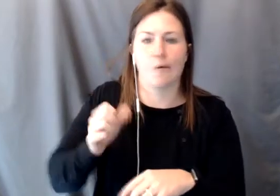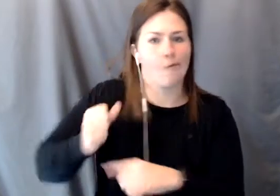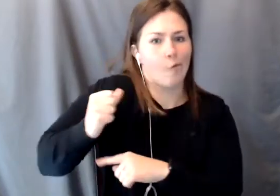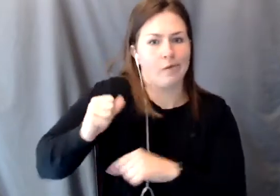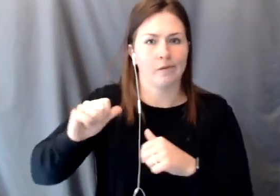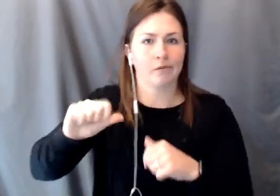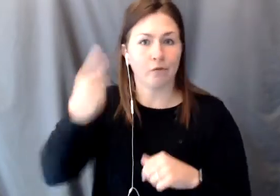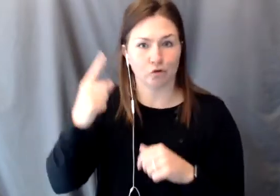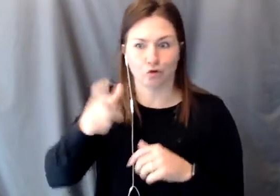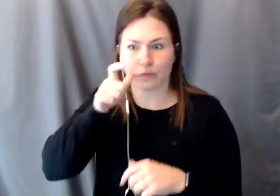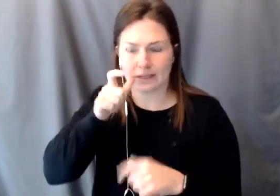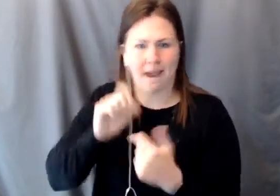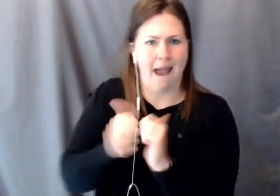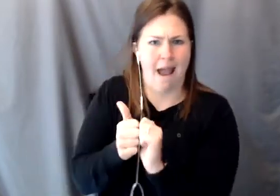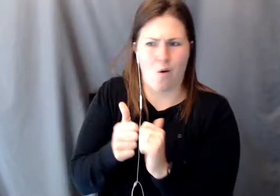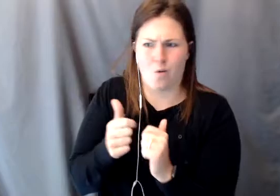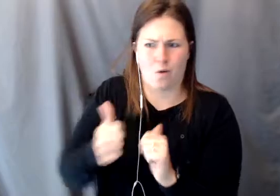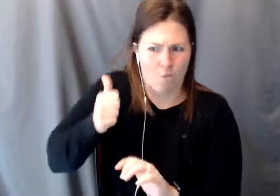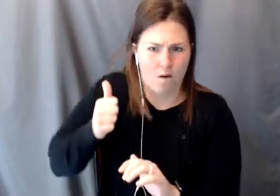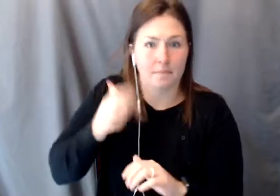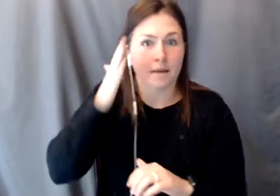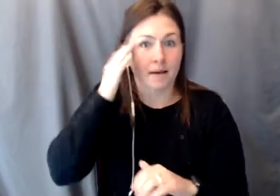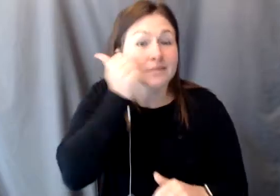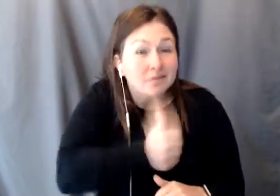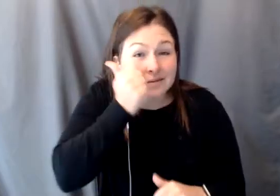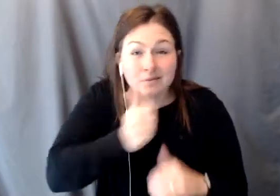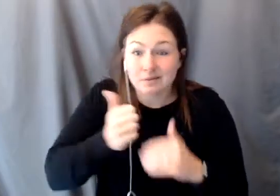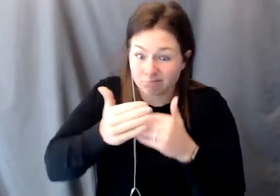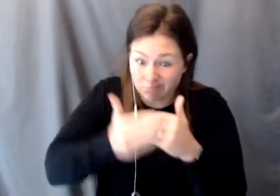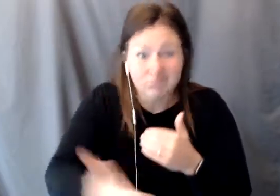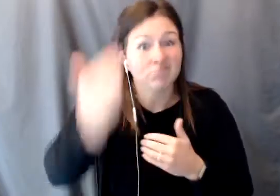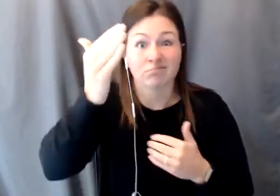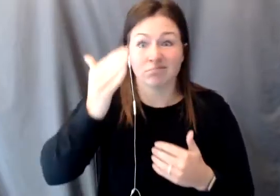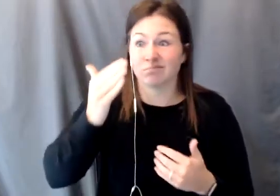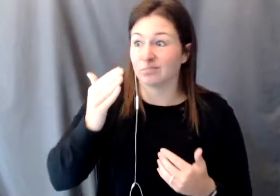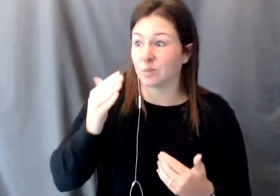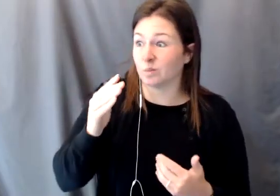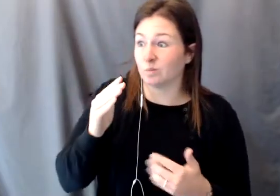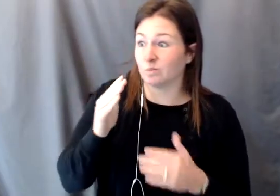you do that when you're a daily drinker from, you know, for over 20 years?